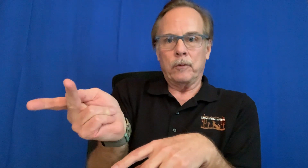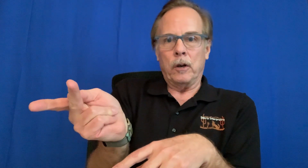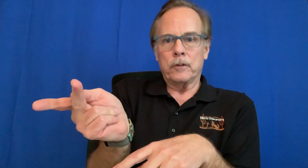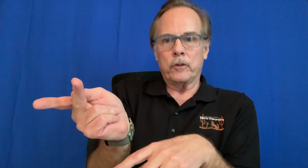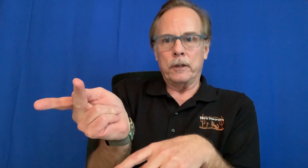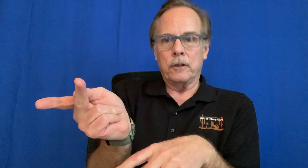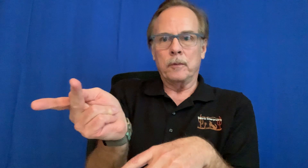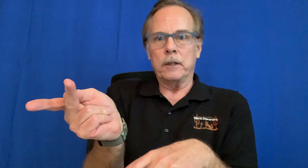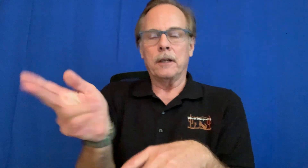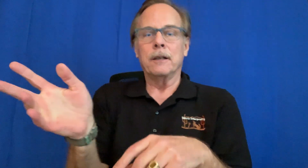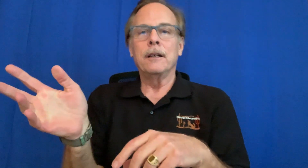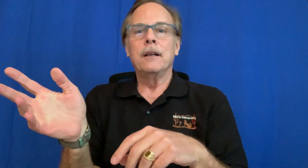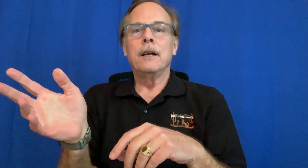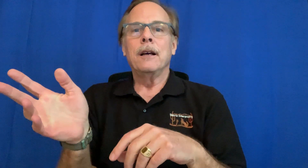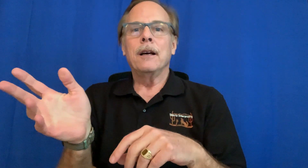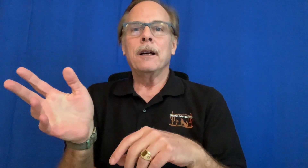off screen, sorry about that.